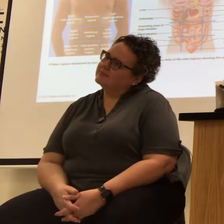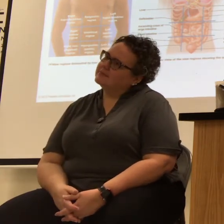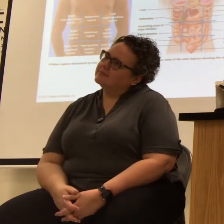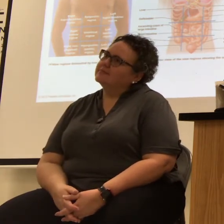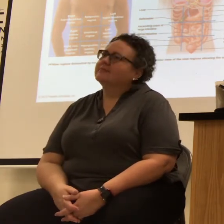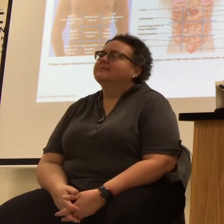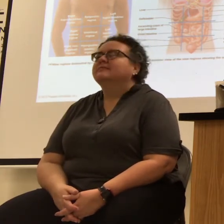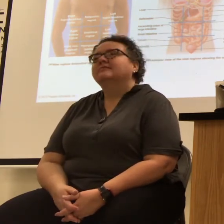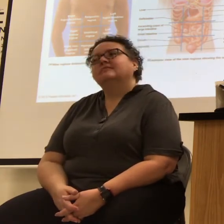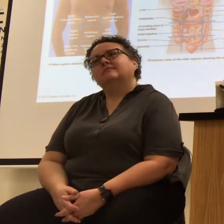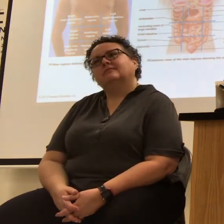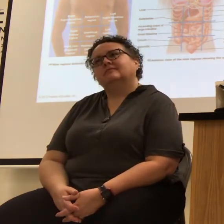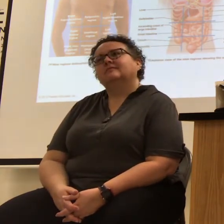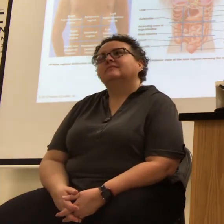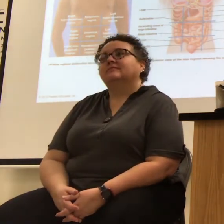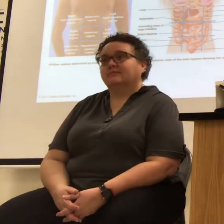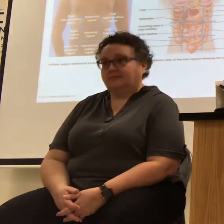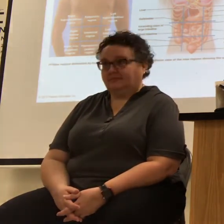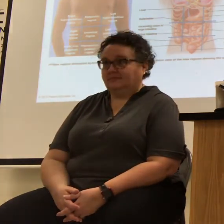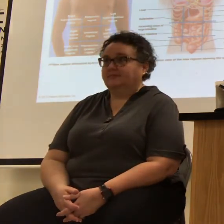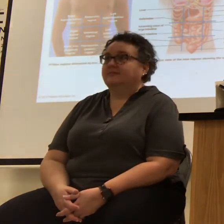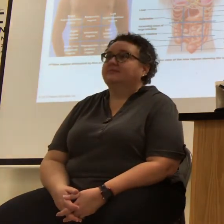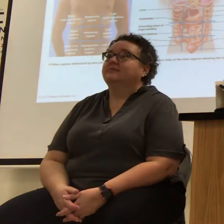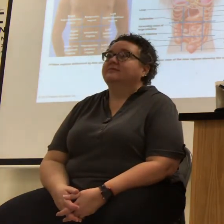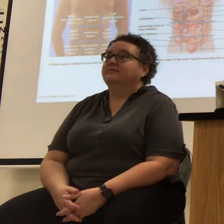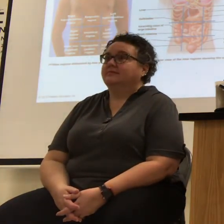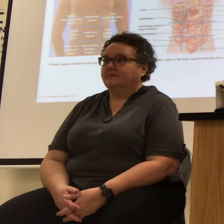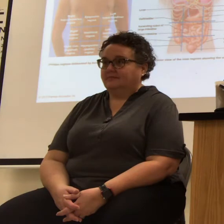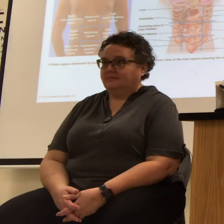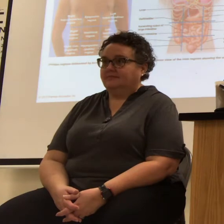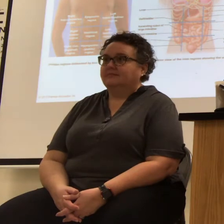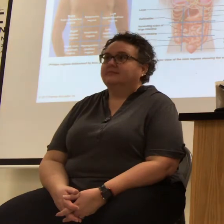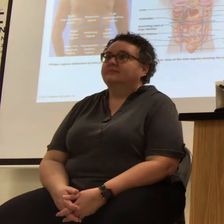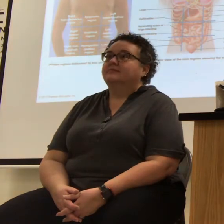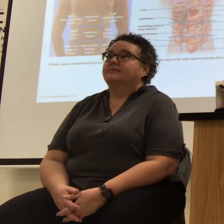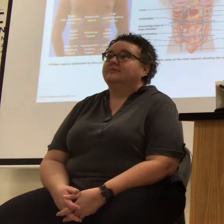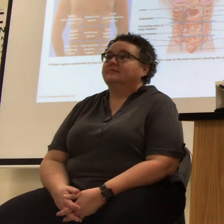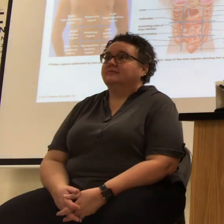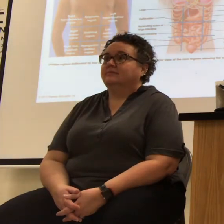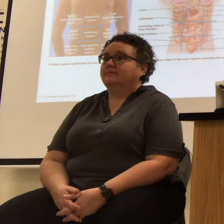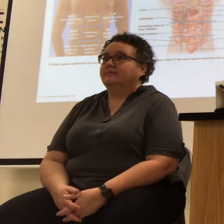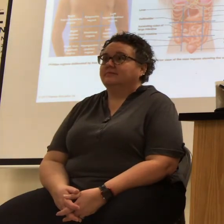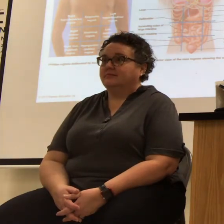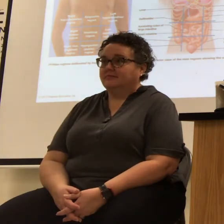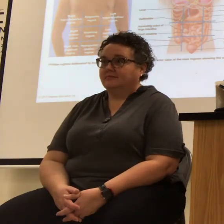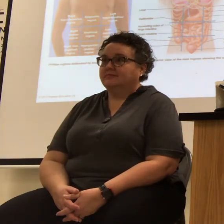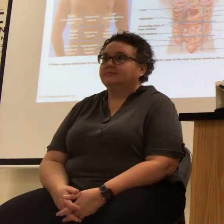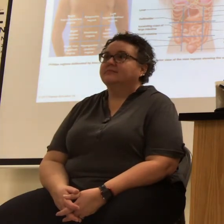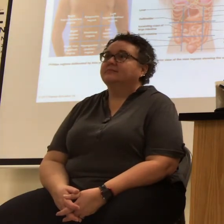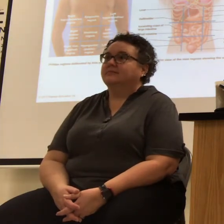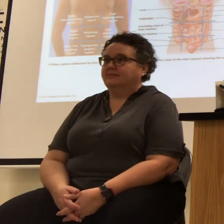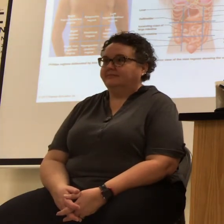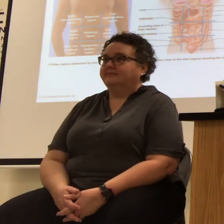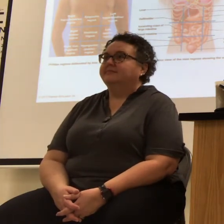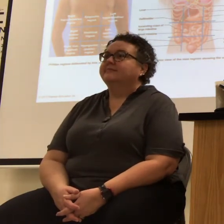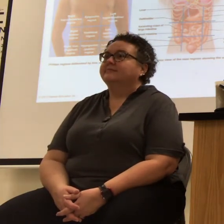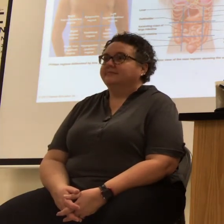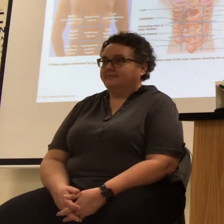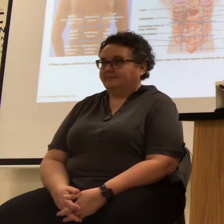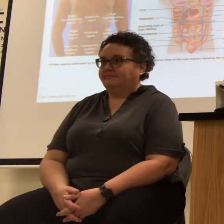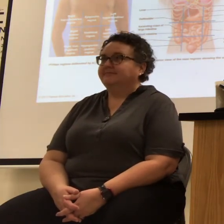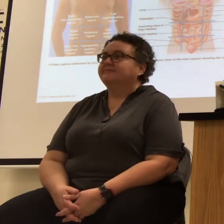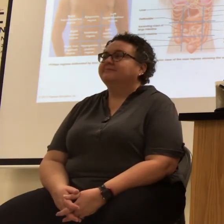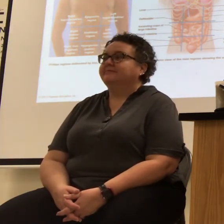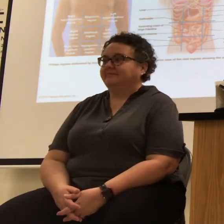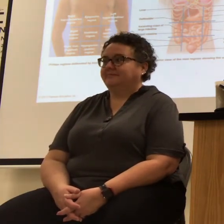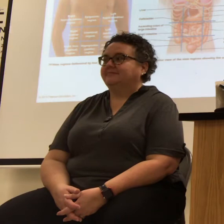Right and left you could use either one of those terms, iliac or